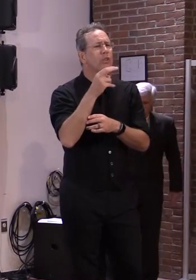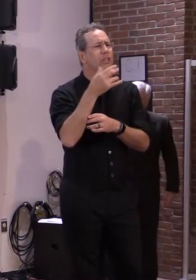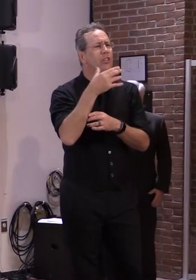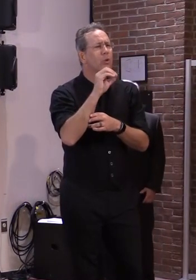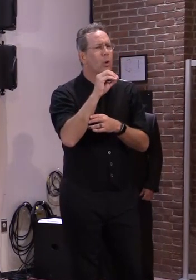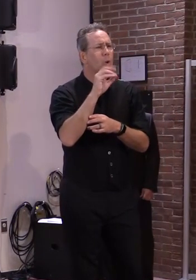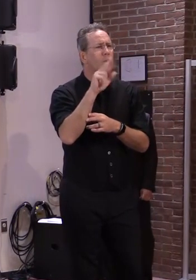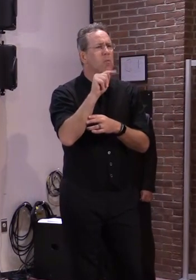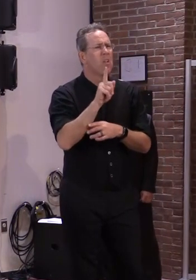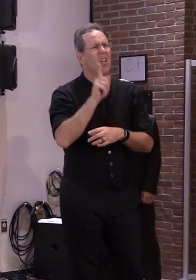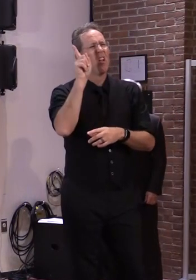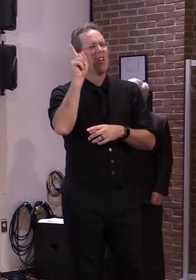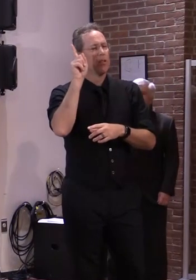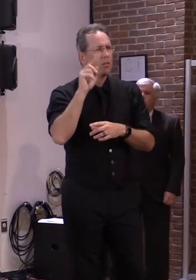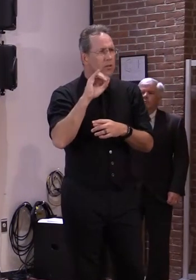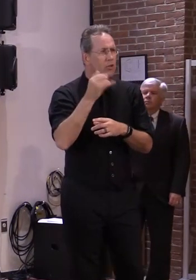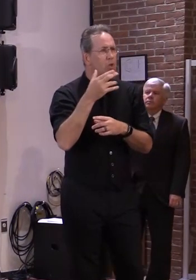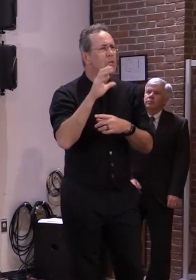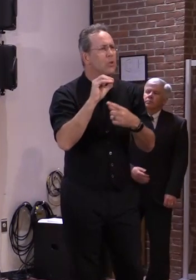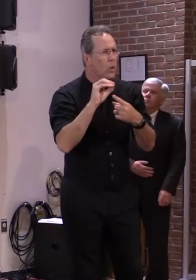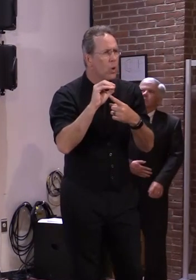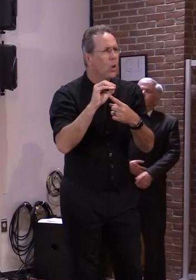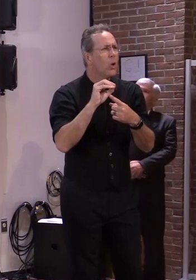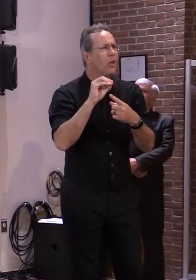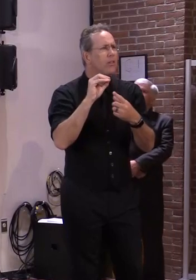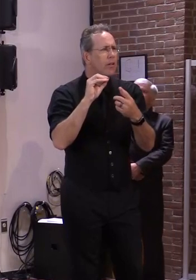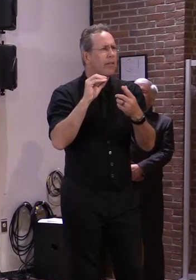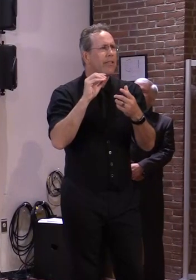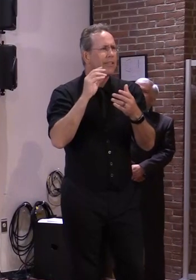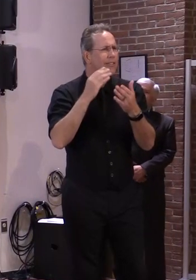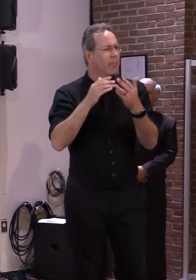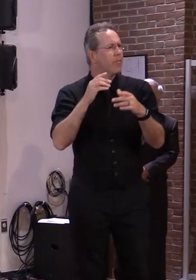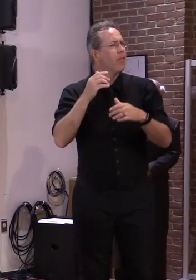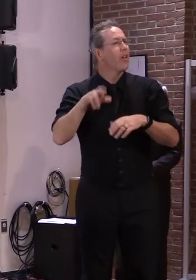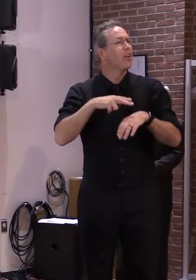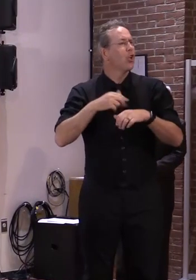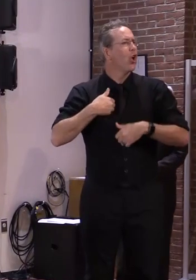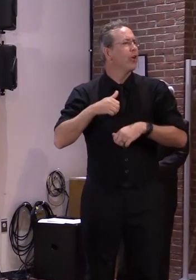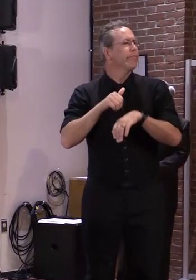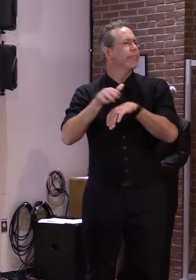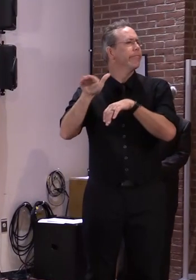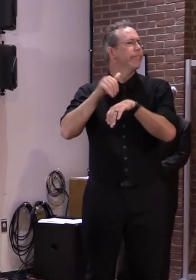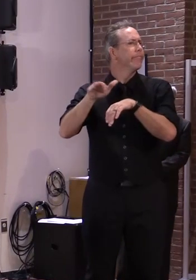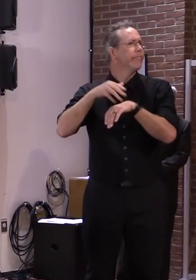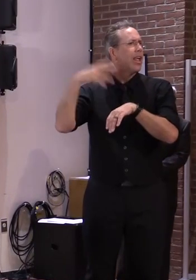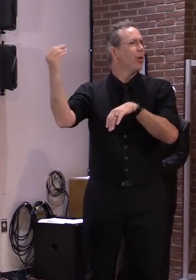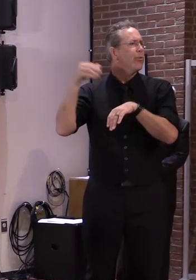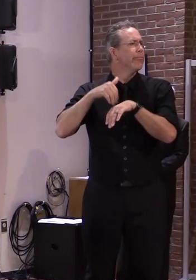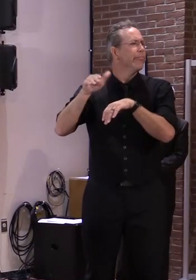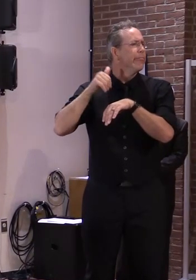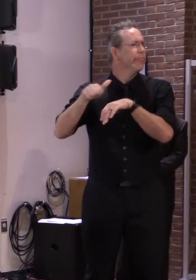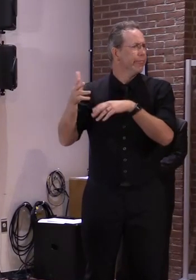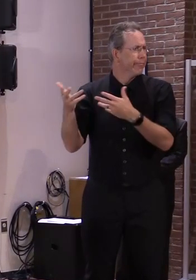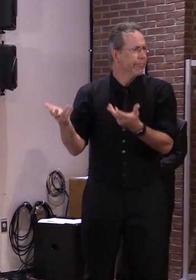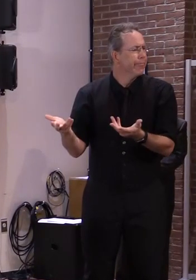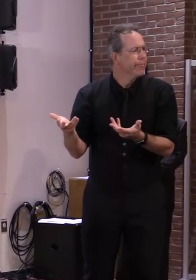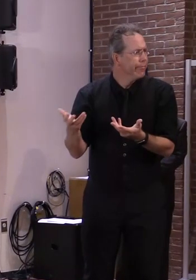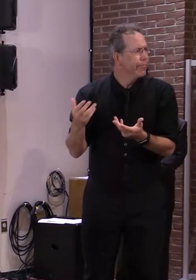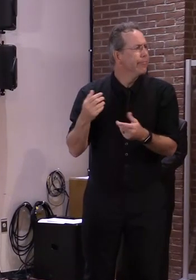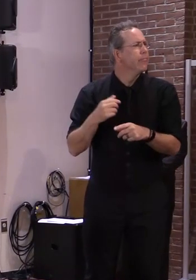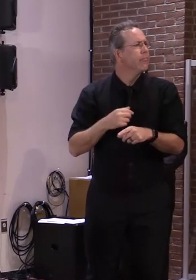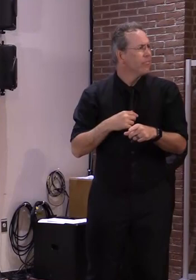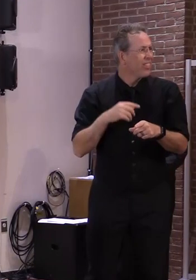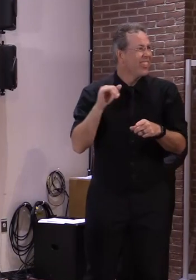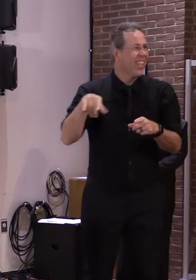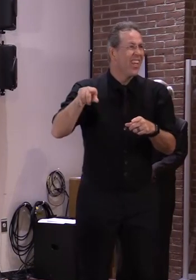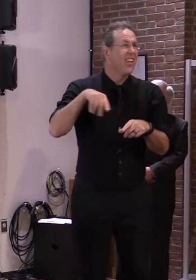being deployed. And they were talking about the fact that they had a very, very high vaccination rate. I think it was